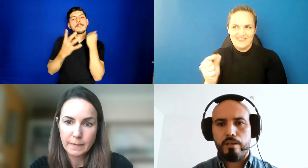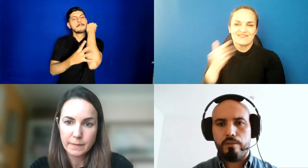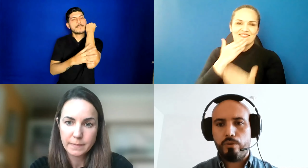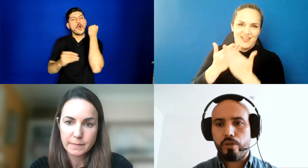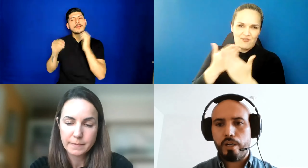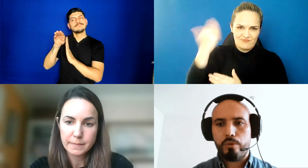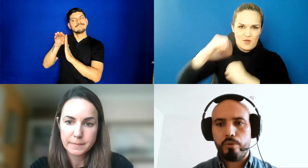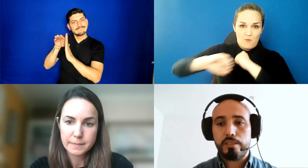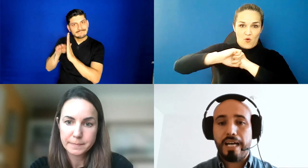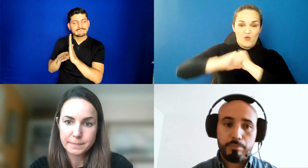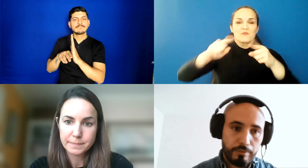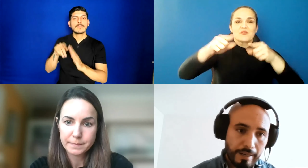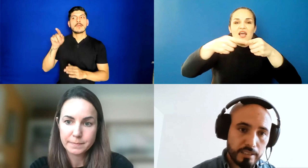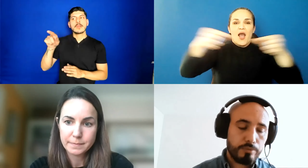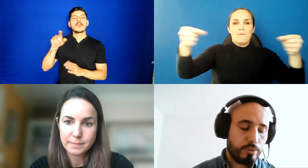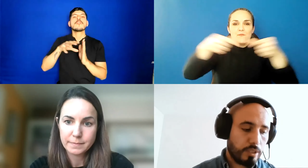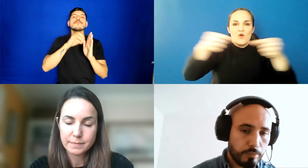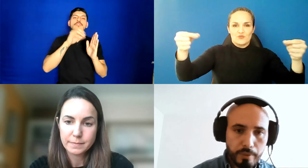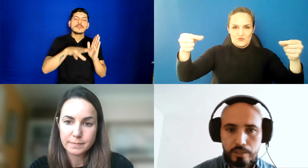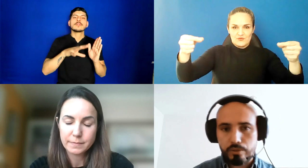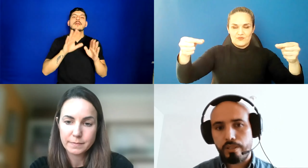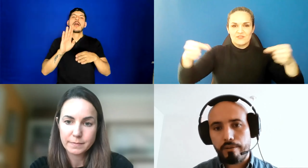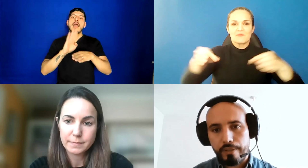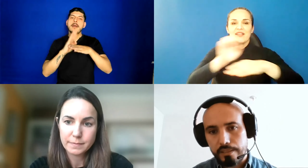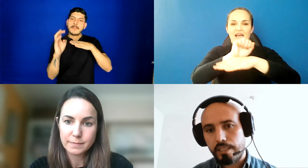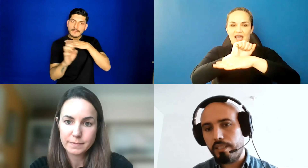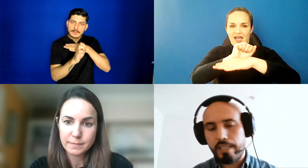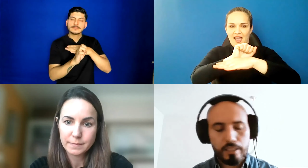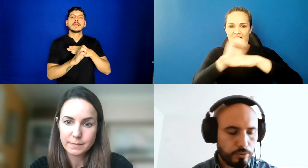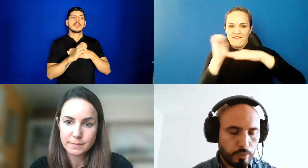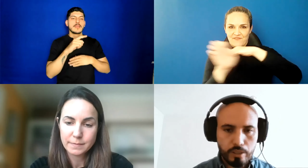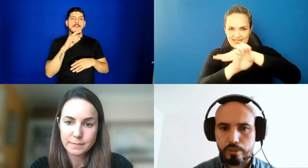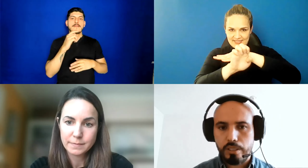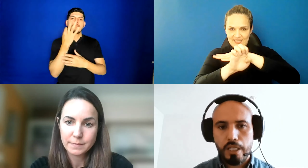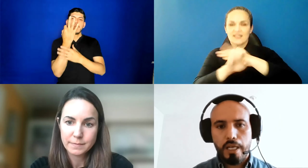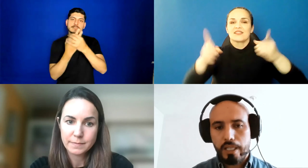that was given to the project, as well as the